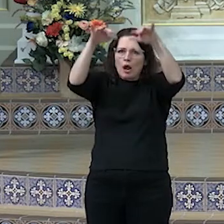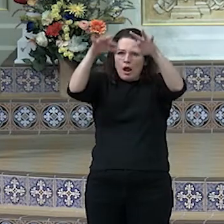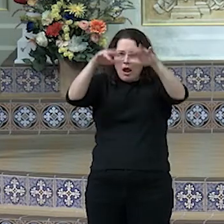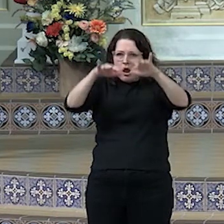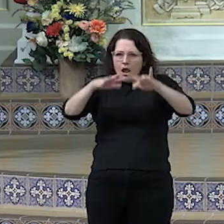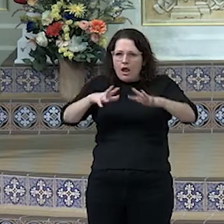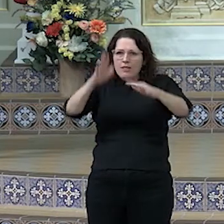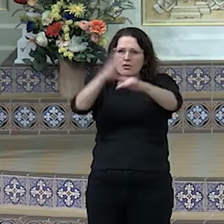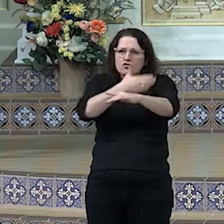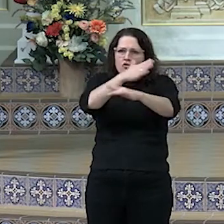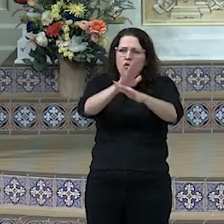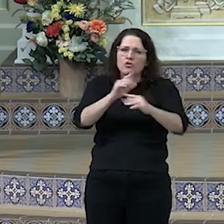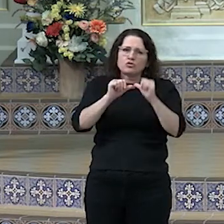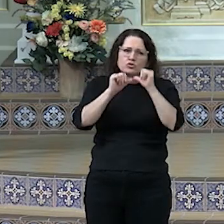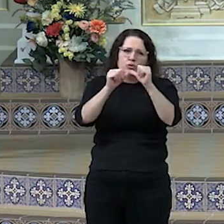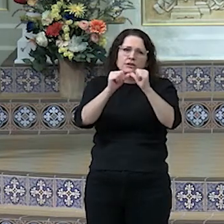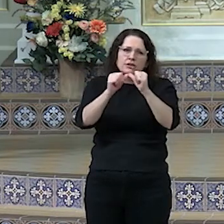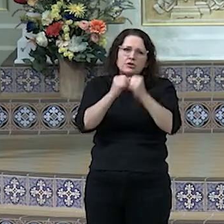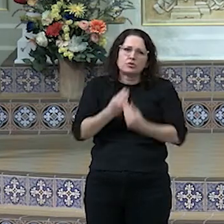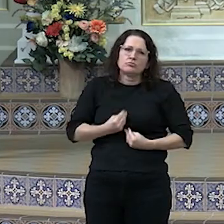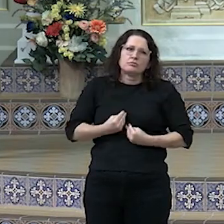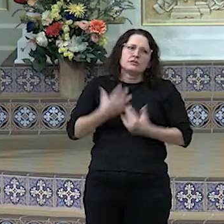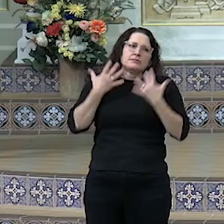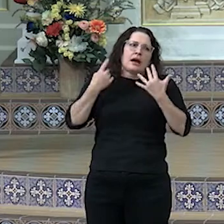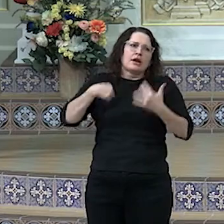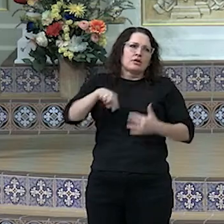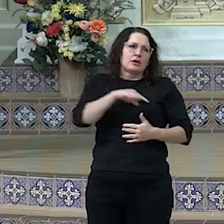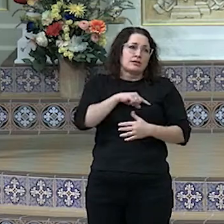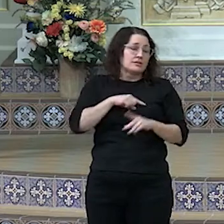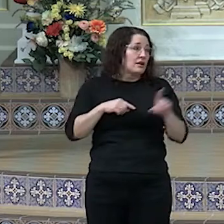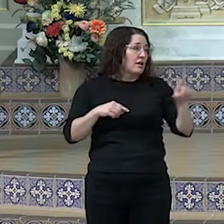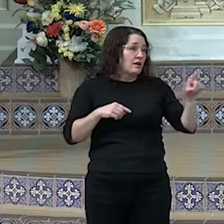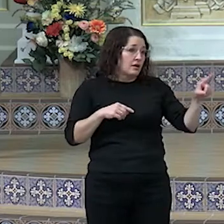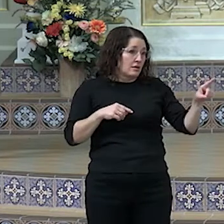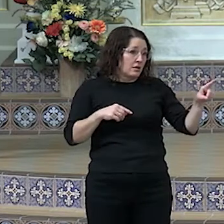to speak to us and inspire us. By the way,